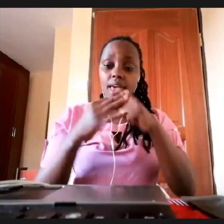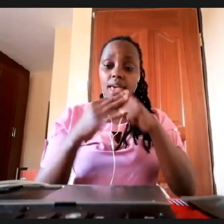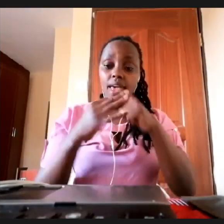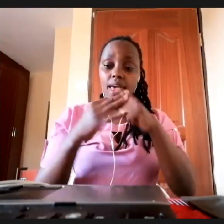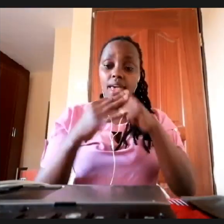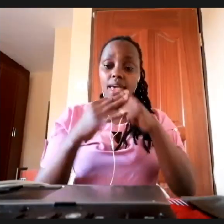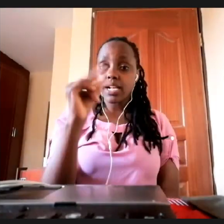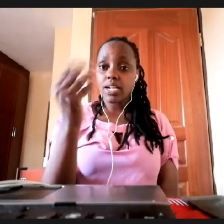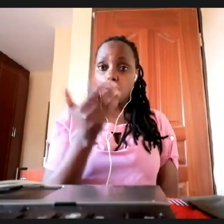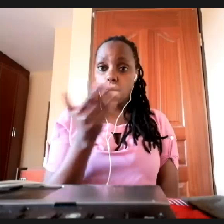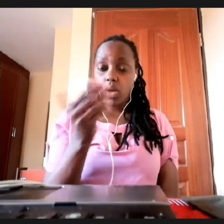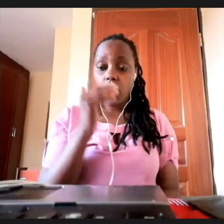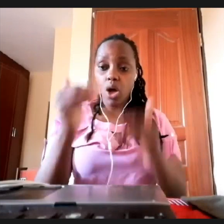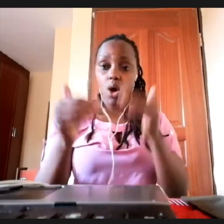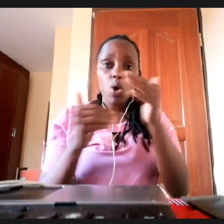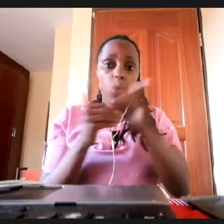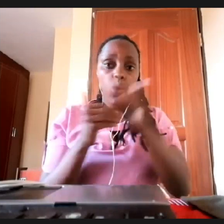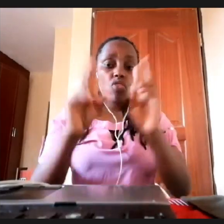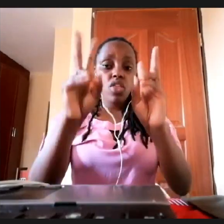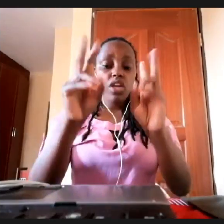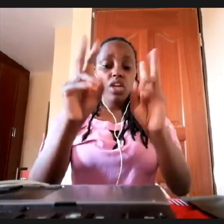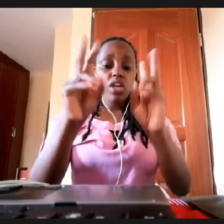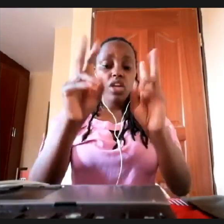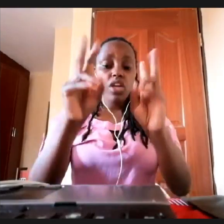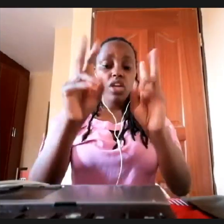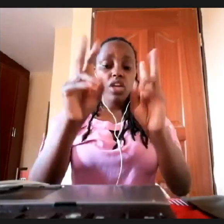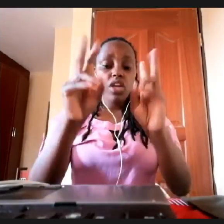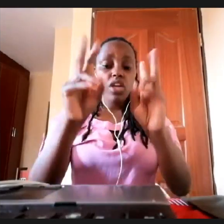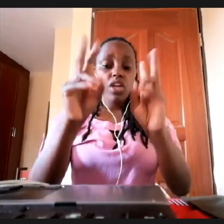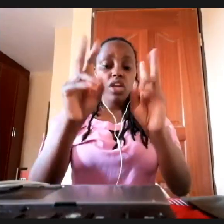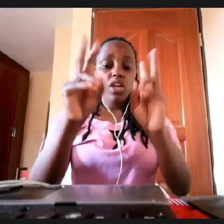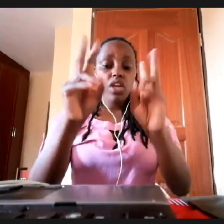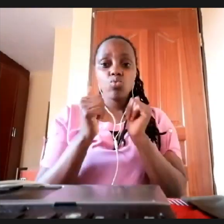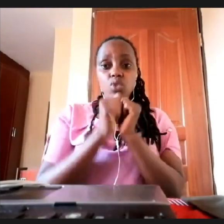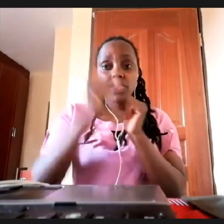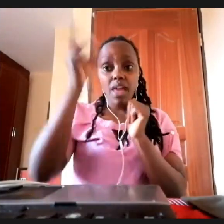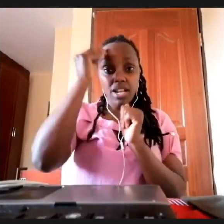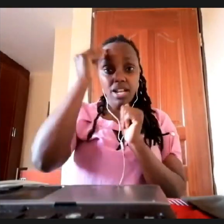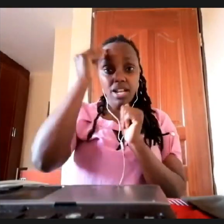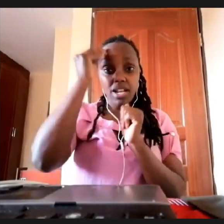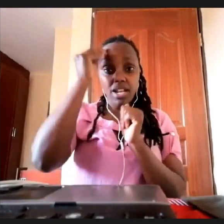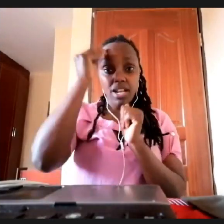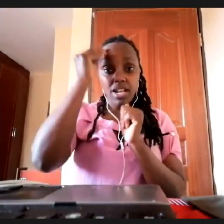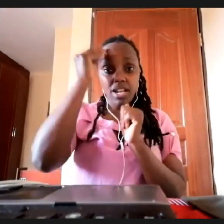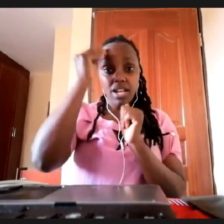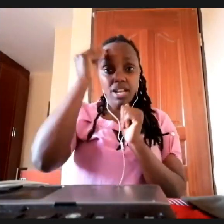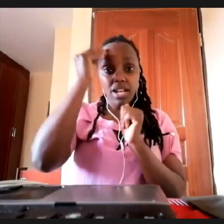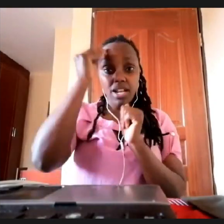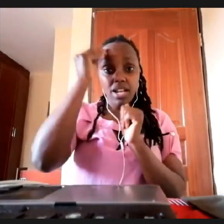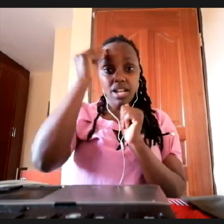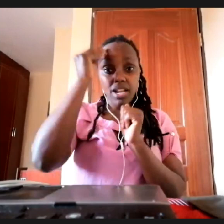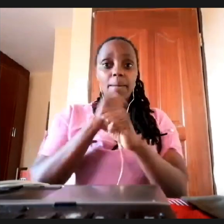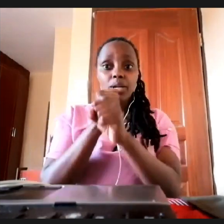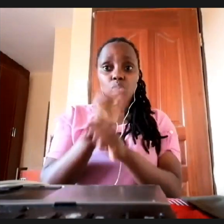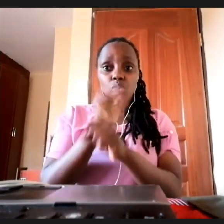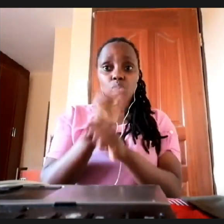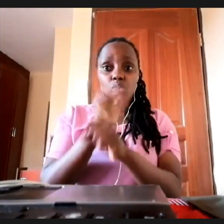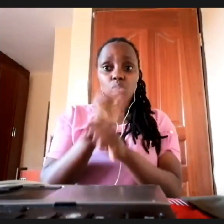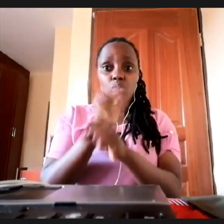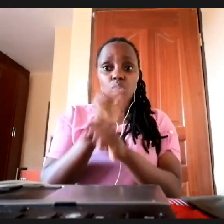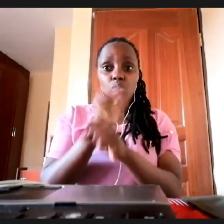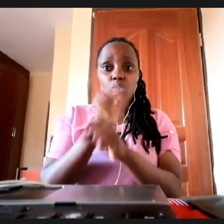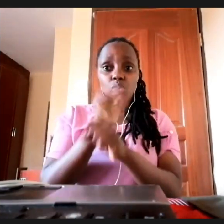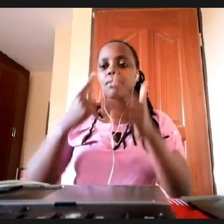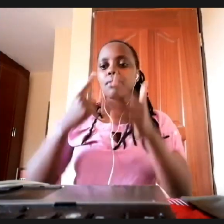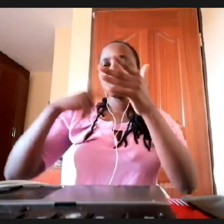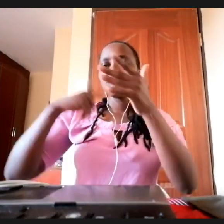where all these issues that your child has with their education have been identified, dealt with, so that when they do their examinations, they